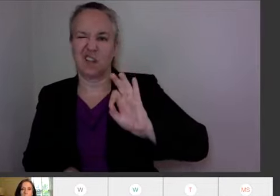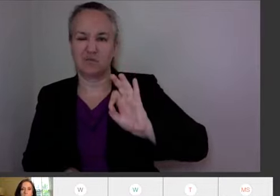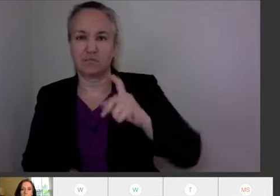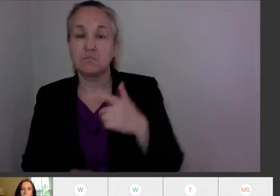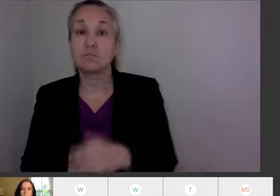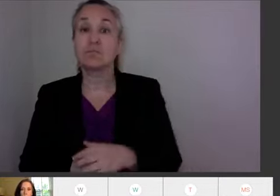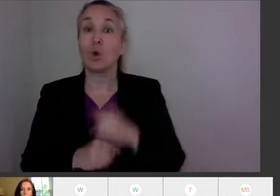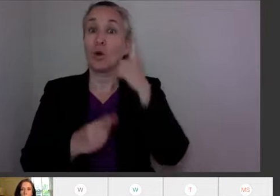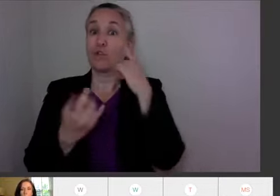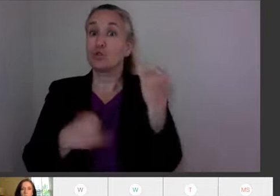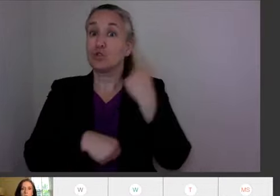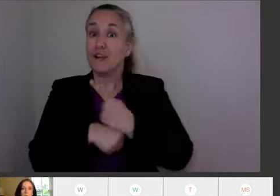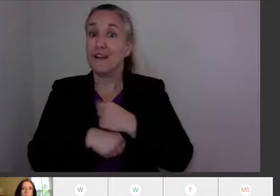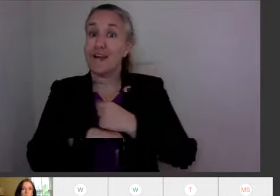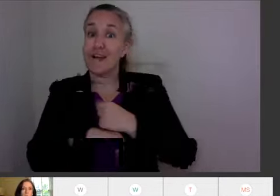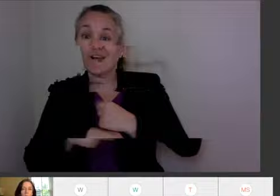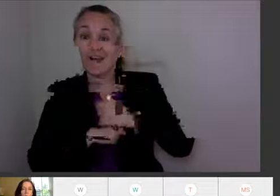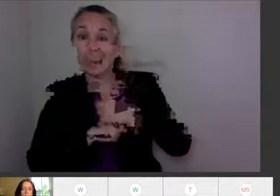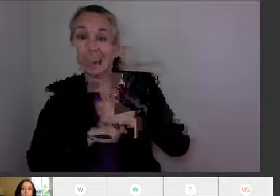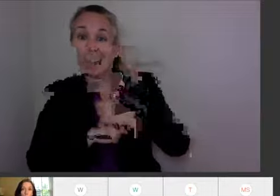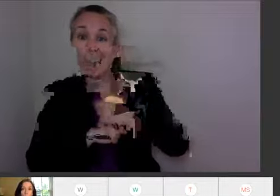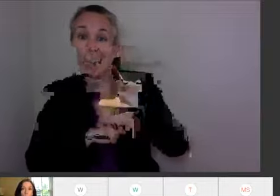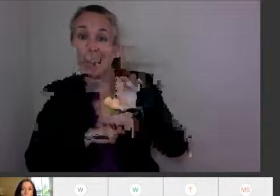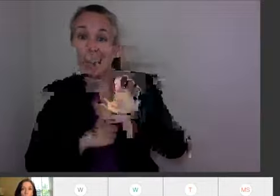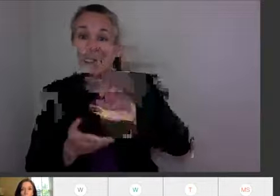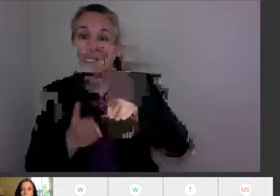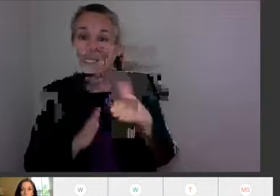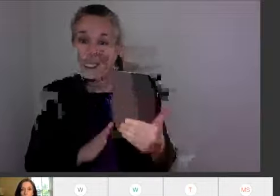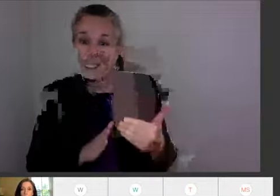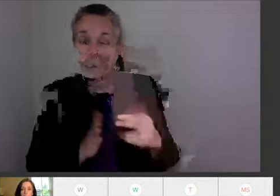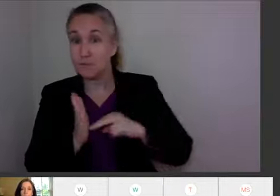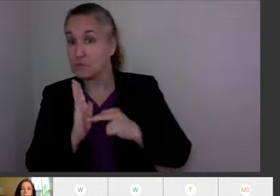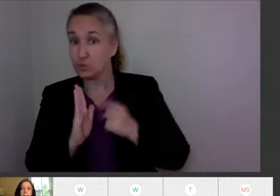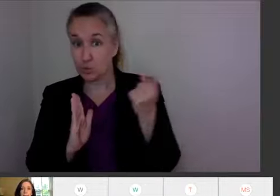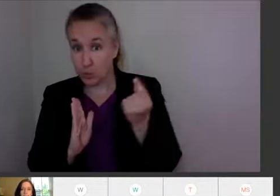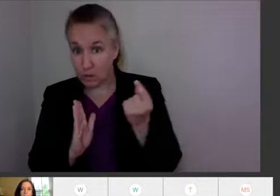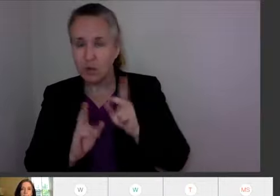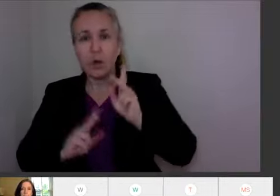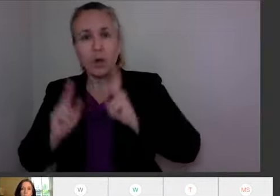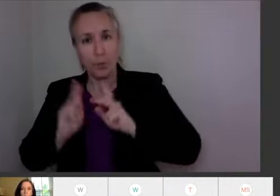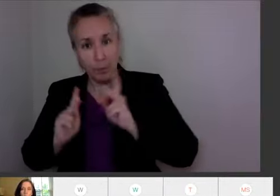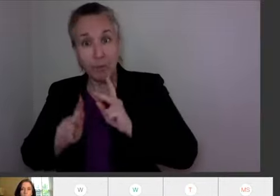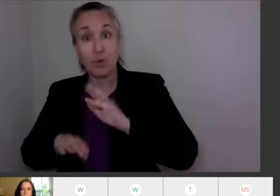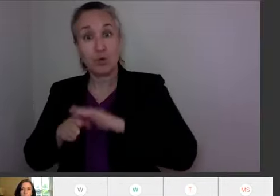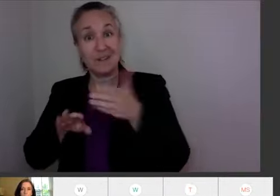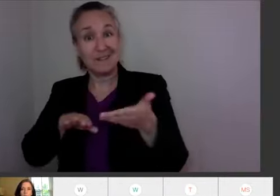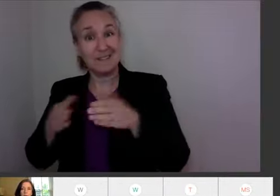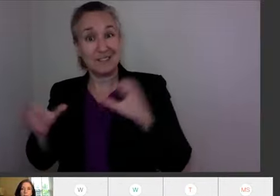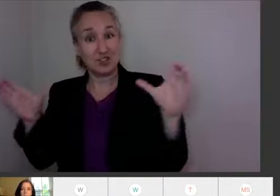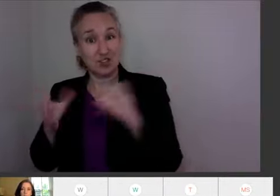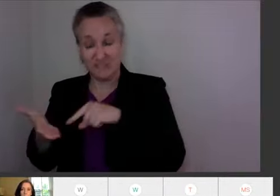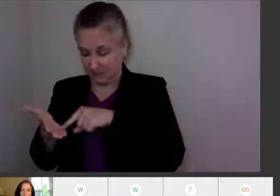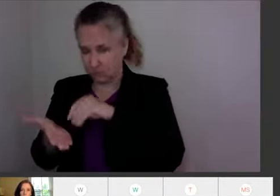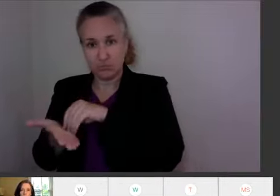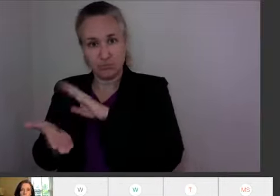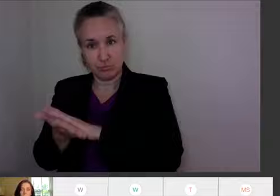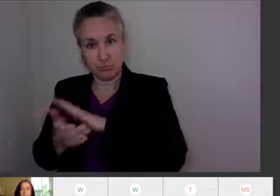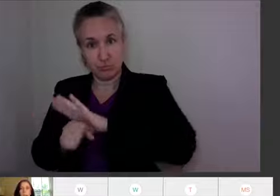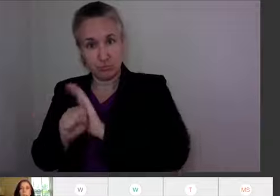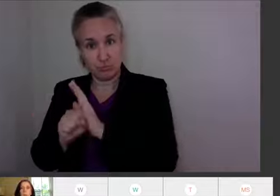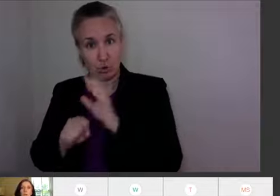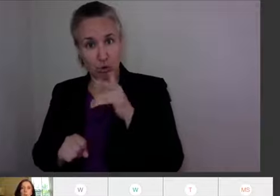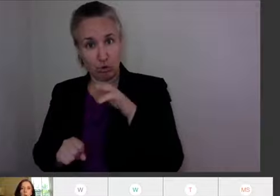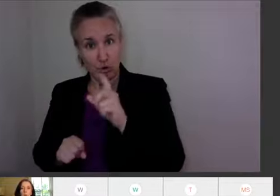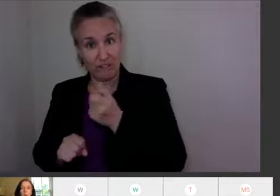deaths today, and just as a reminder, these are individuals who have COVID-19 listed as a cause of death on their death